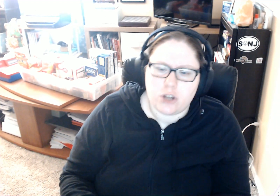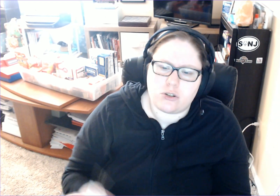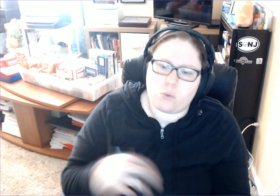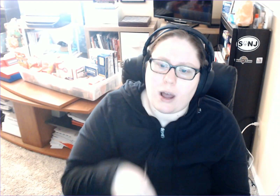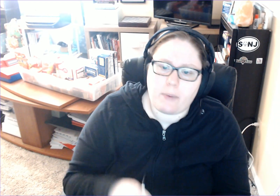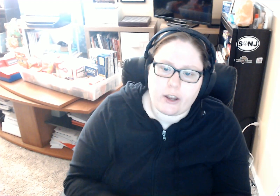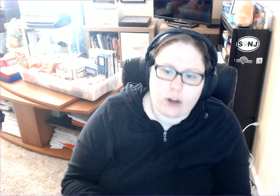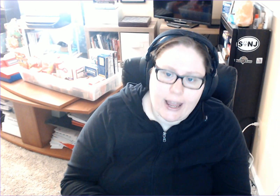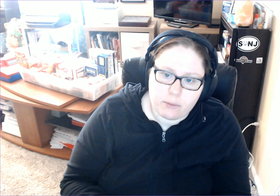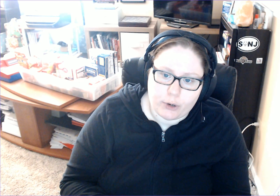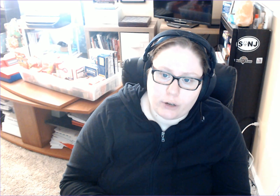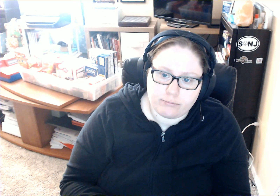by your hamper?